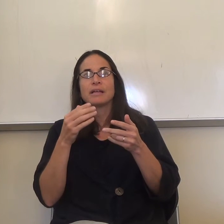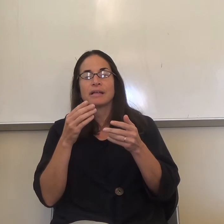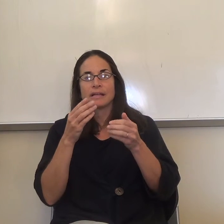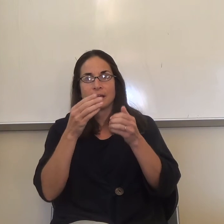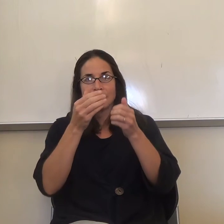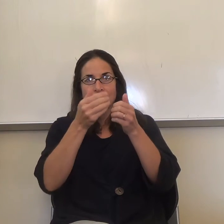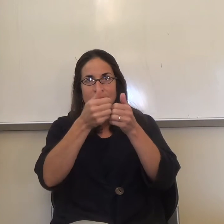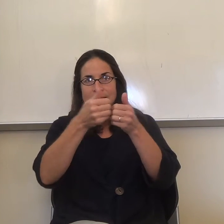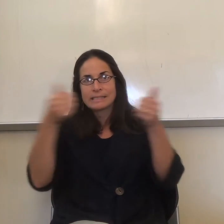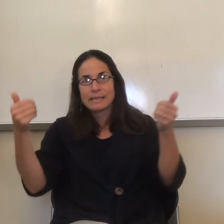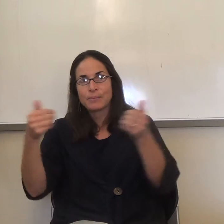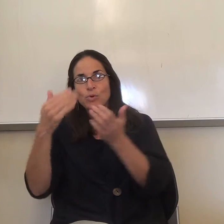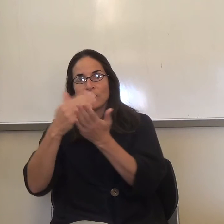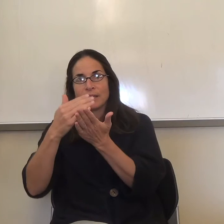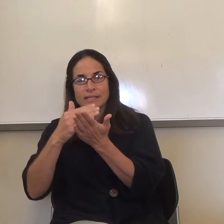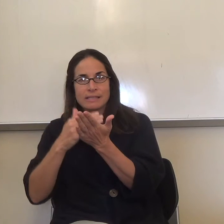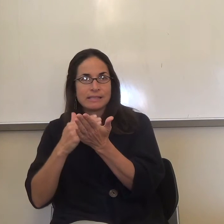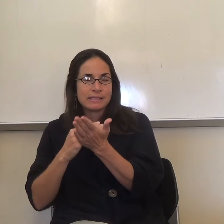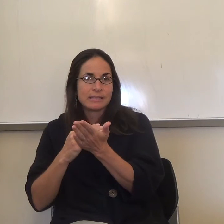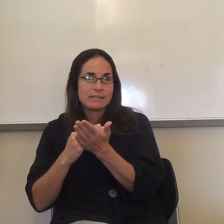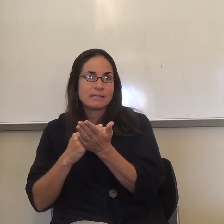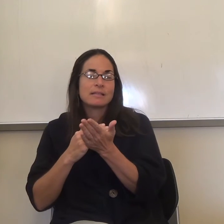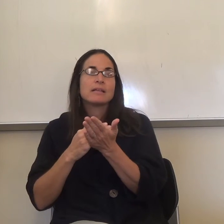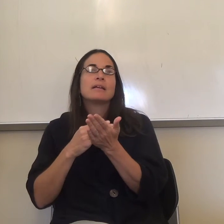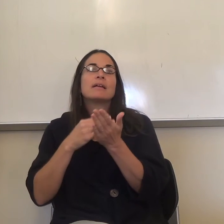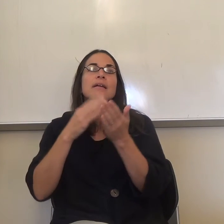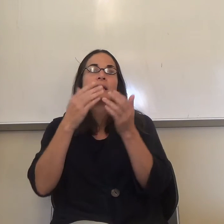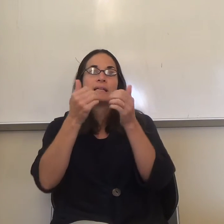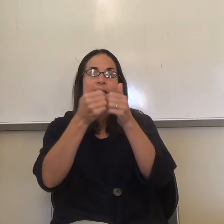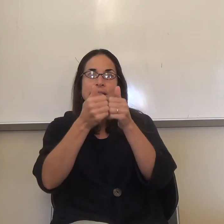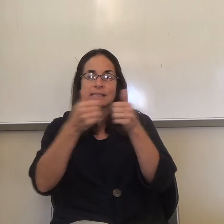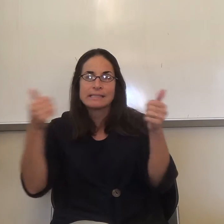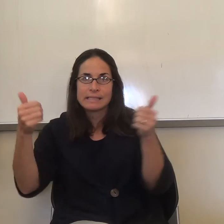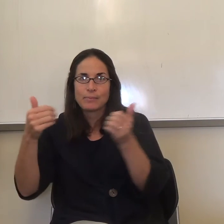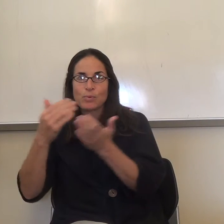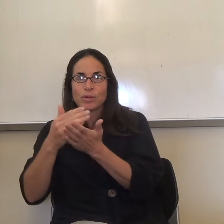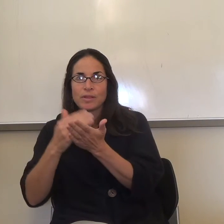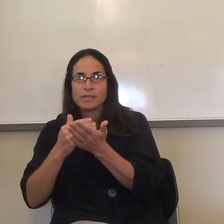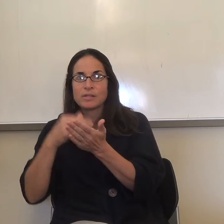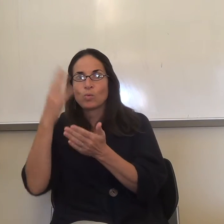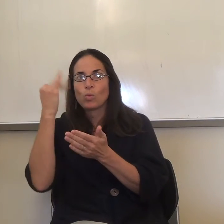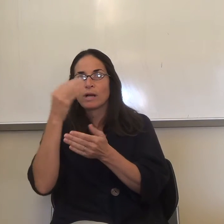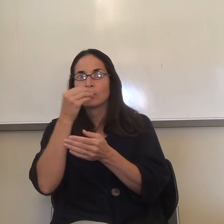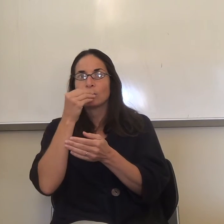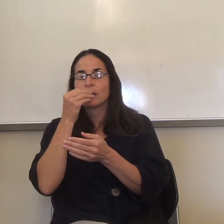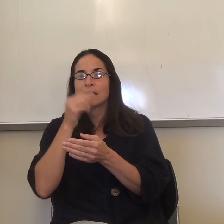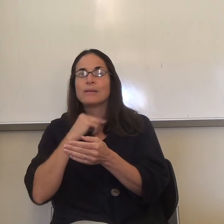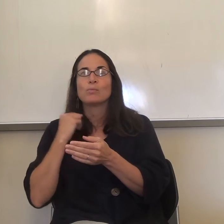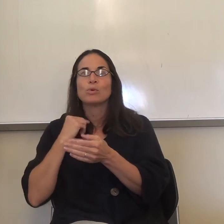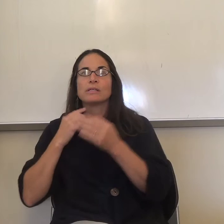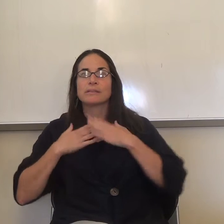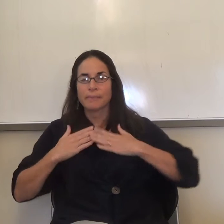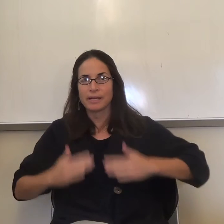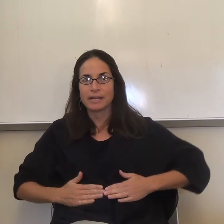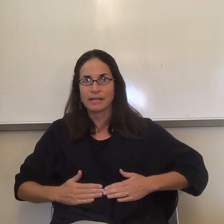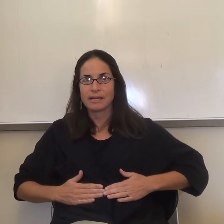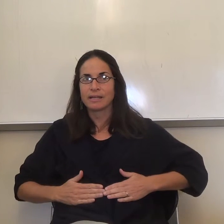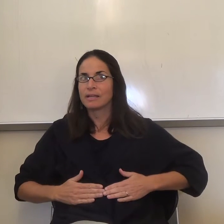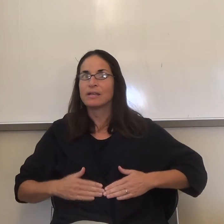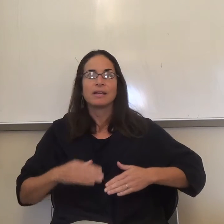sub-information is why you would eat the priest's body. Does that make sense? Yes, ma'am. So you really only have 3 sound reasons there, and the other